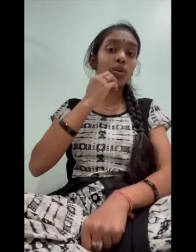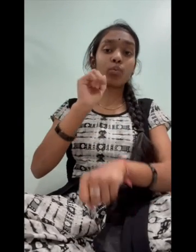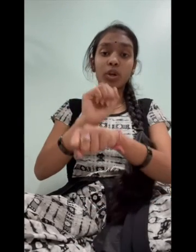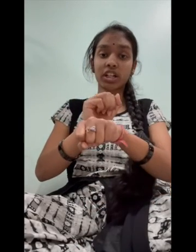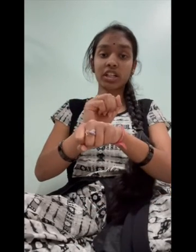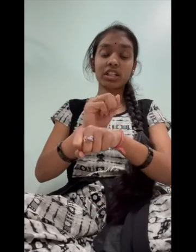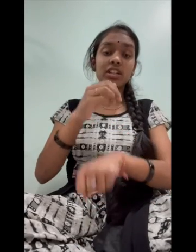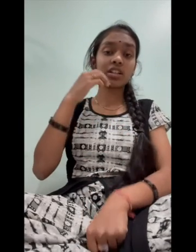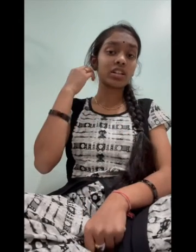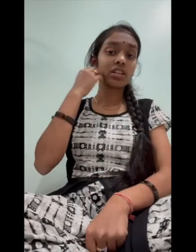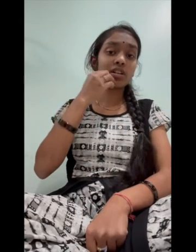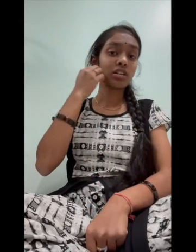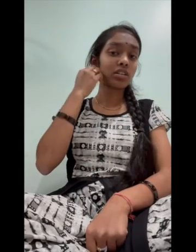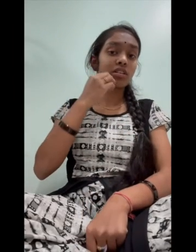Homework.